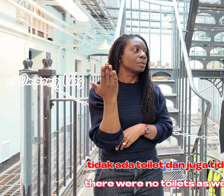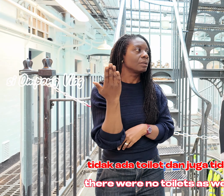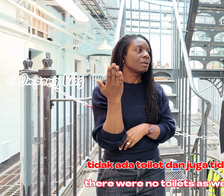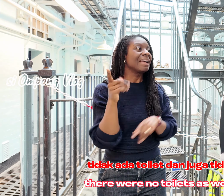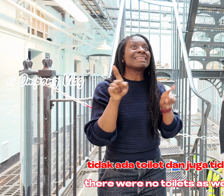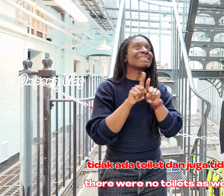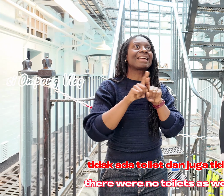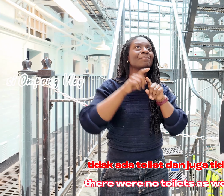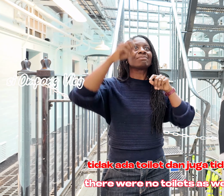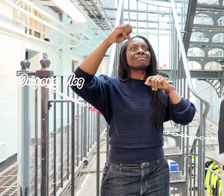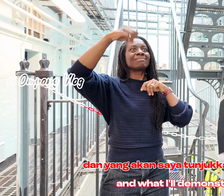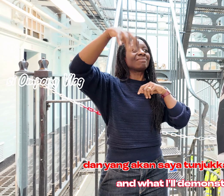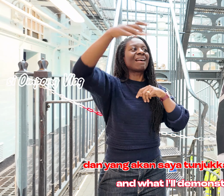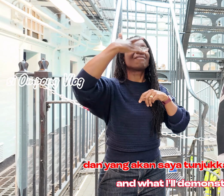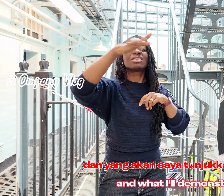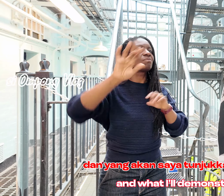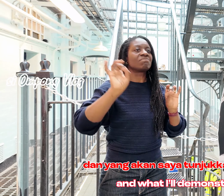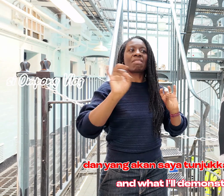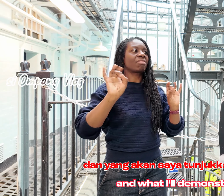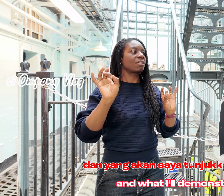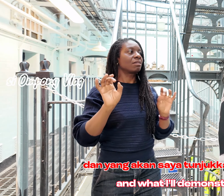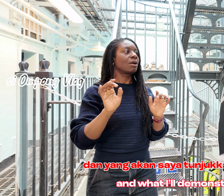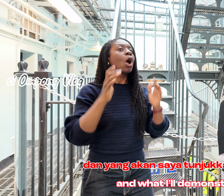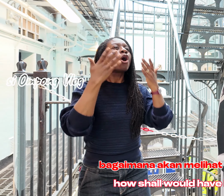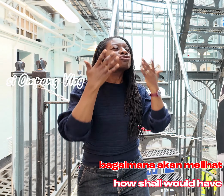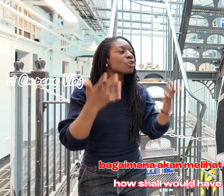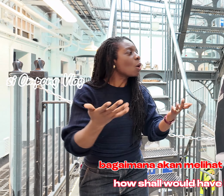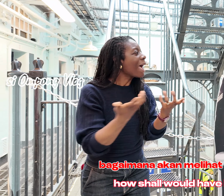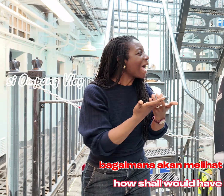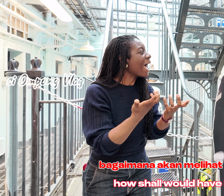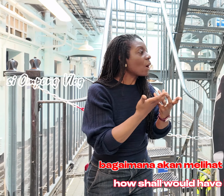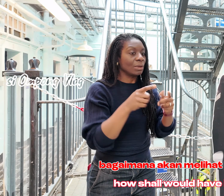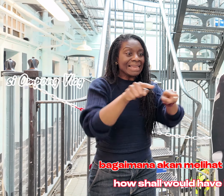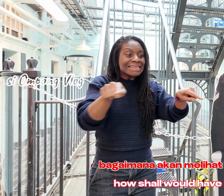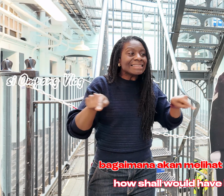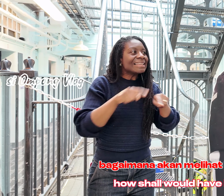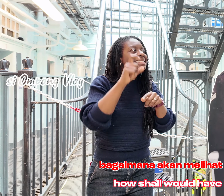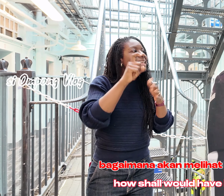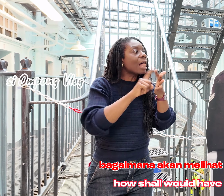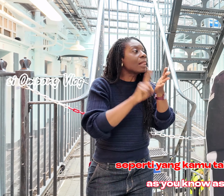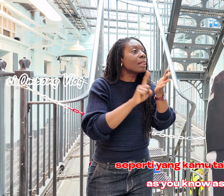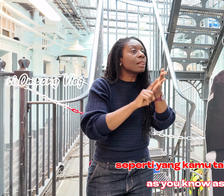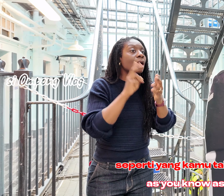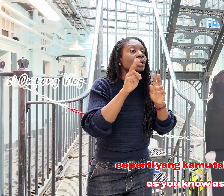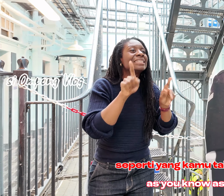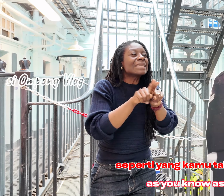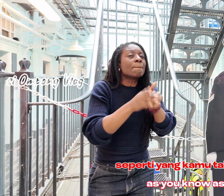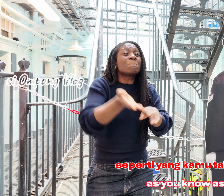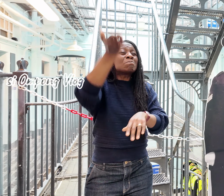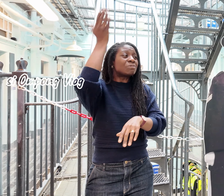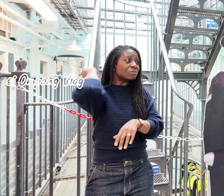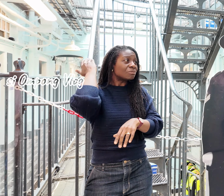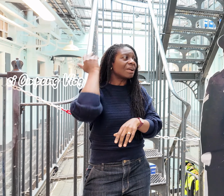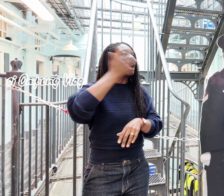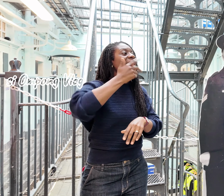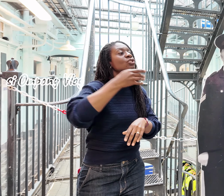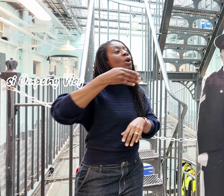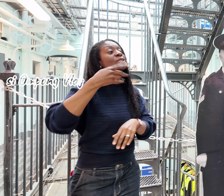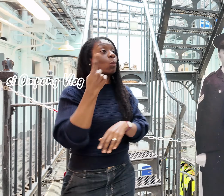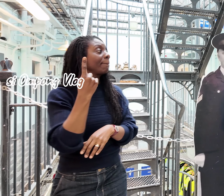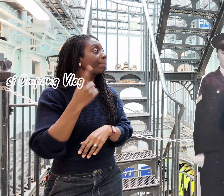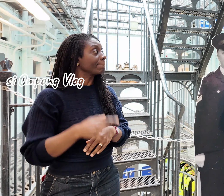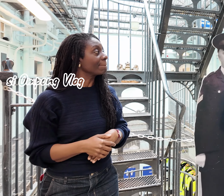no artificial light. And what I'll demonstrate to you is how a cell would have looked back in 1891.